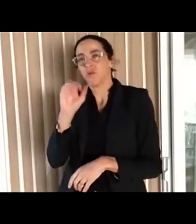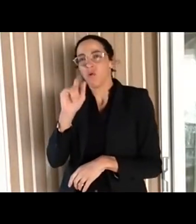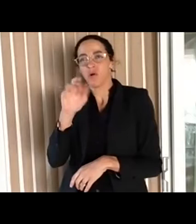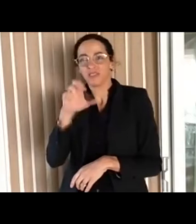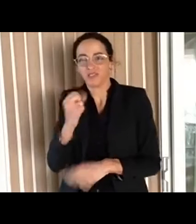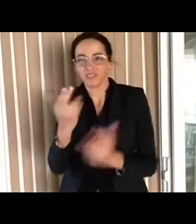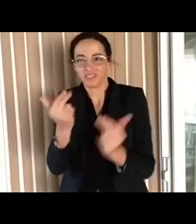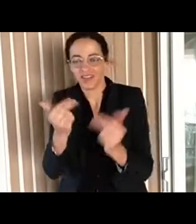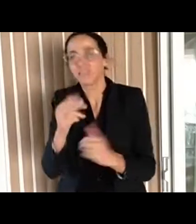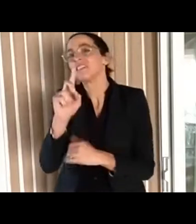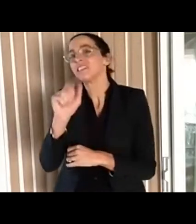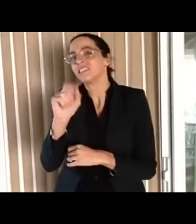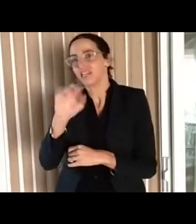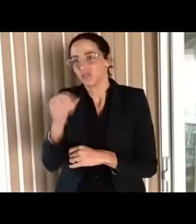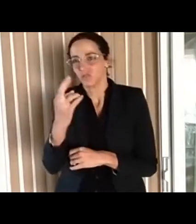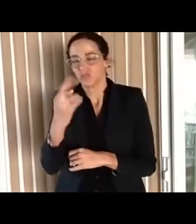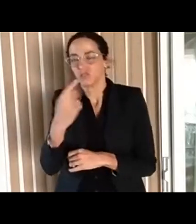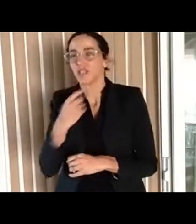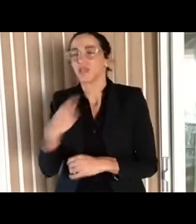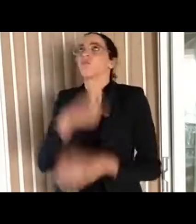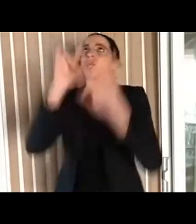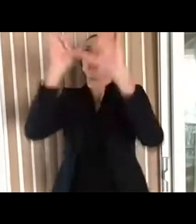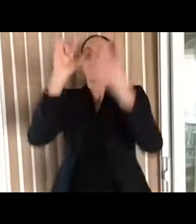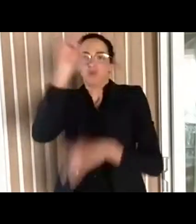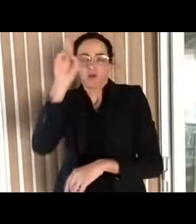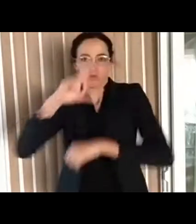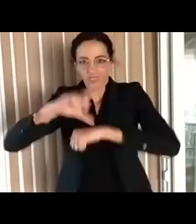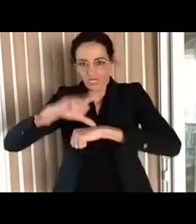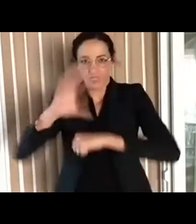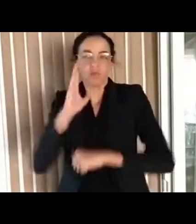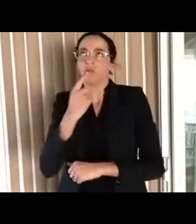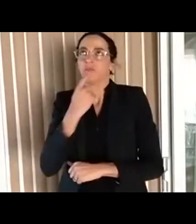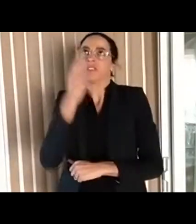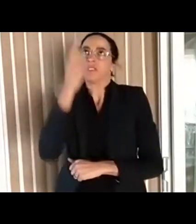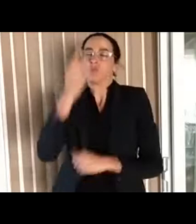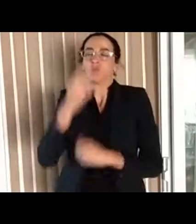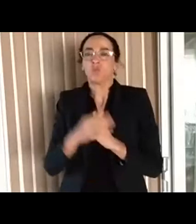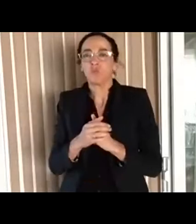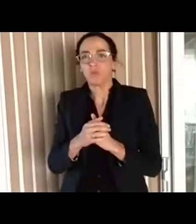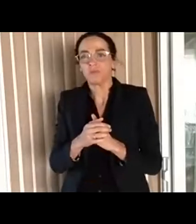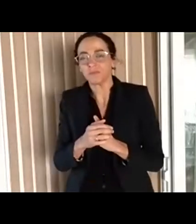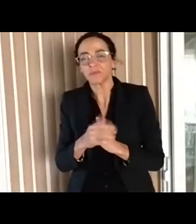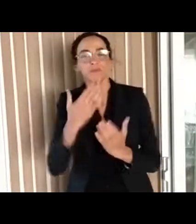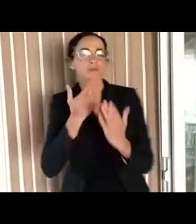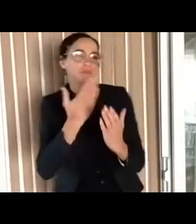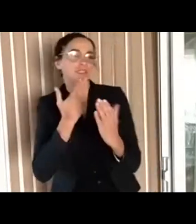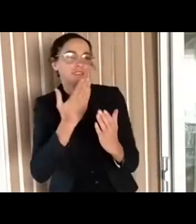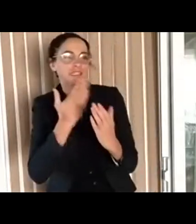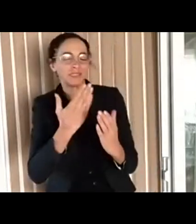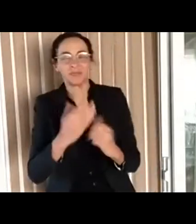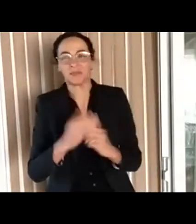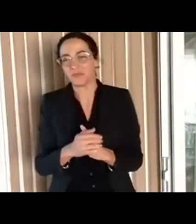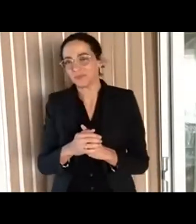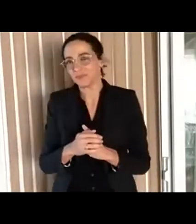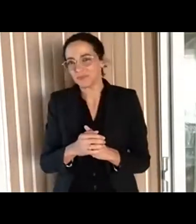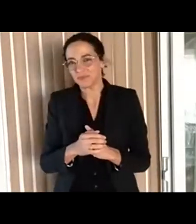Anyway, we love you, Uncle Danny. We'll miss you. Louis. Thank you. Thank you.